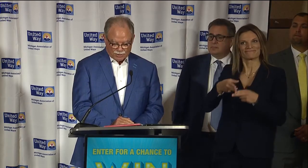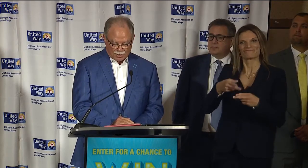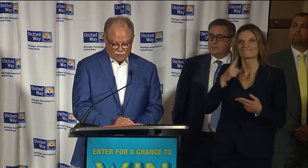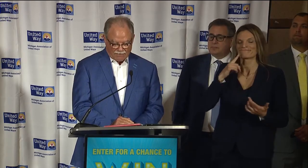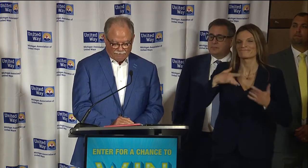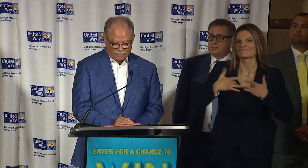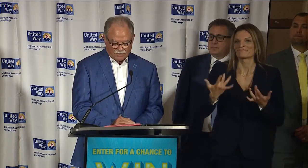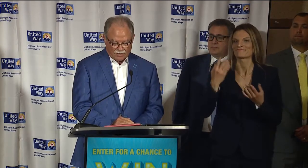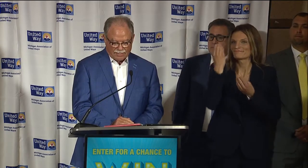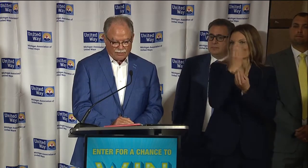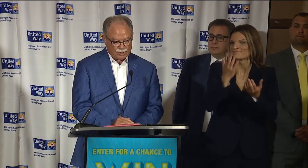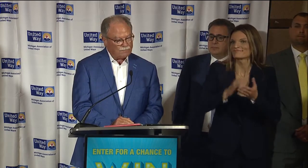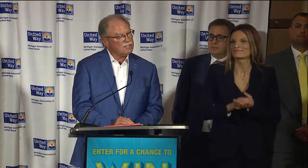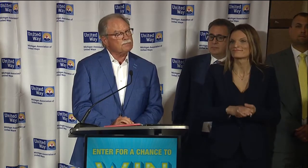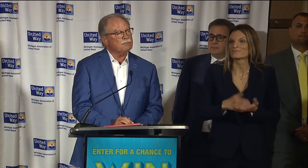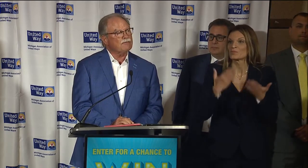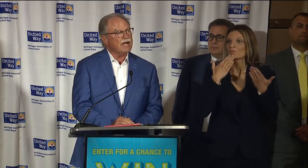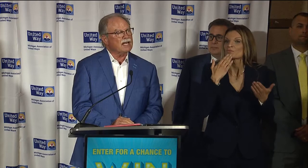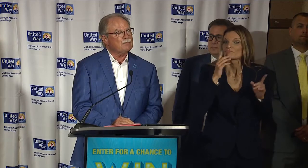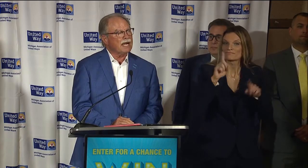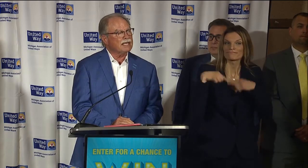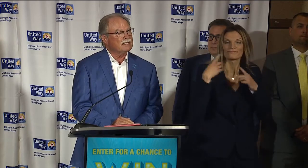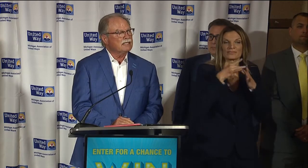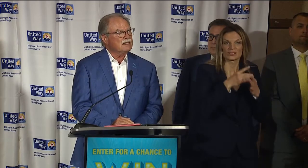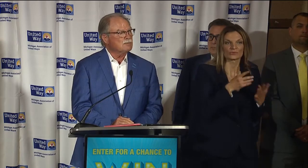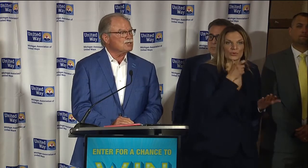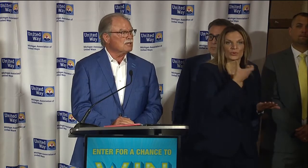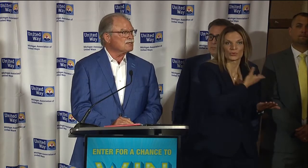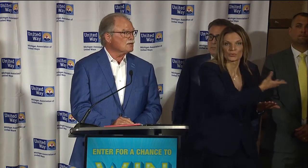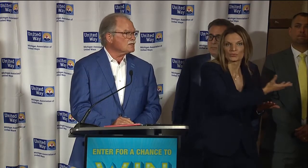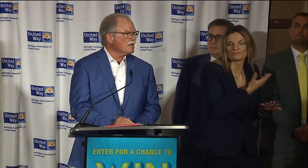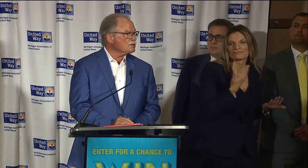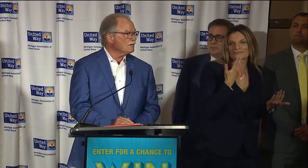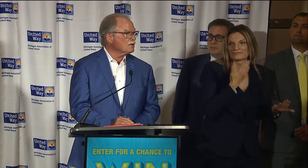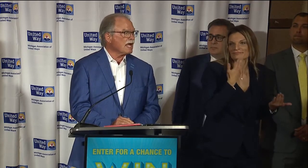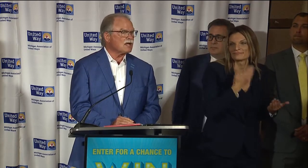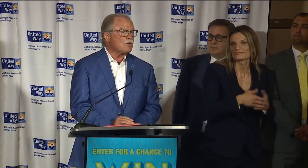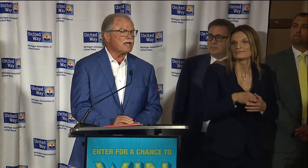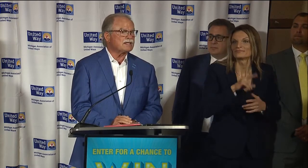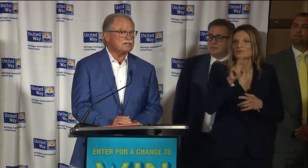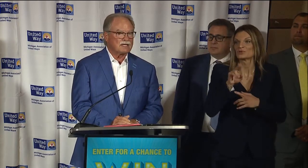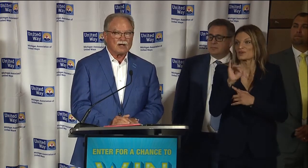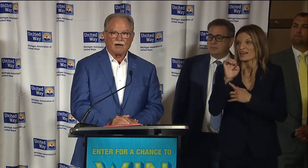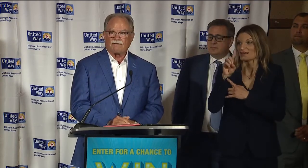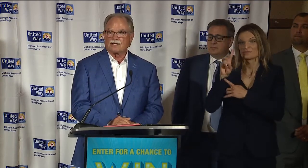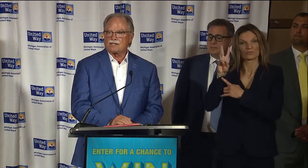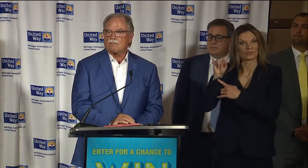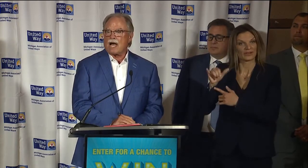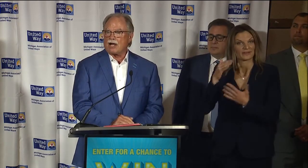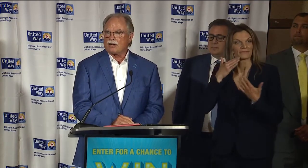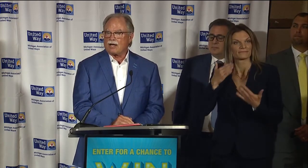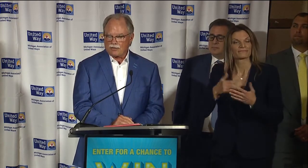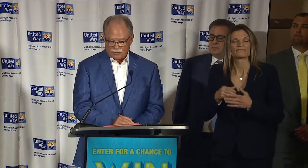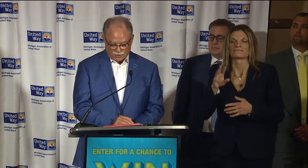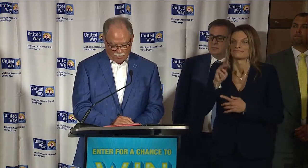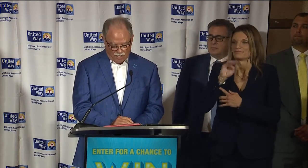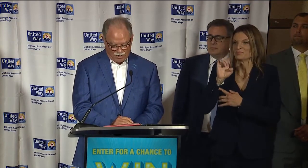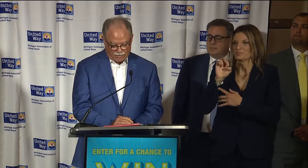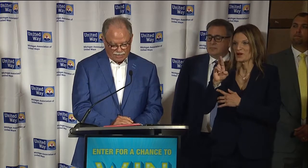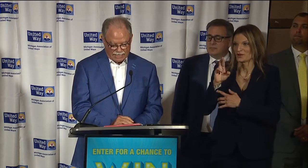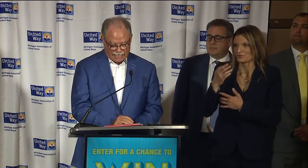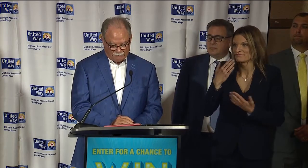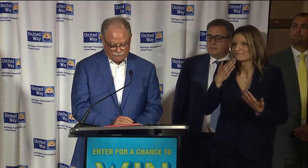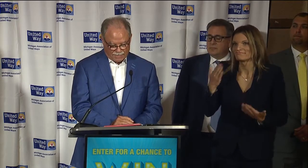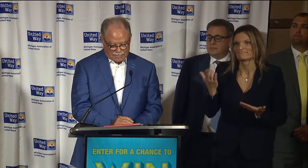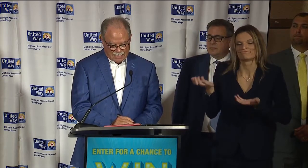I'm especially grateful to the leadership that's been provided by the Michigan Association of United Ways, our friends at Meijer, and others who are